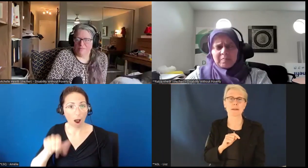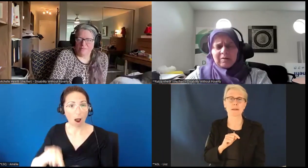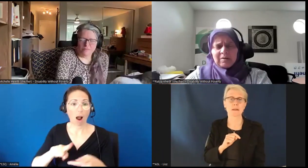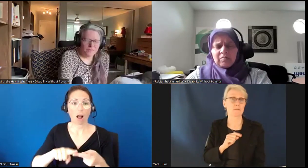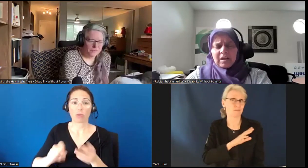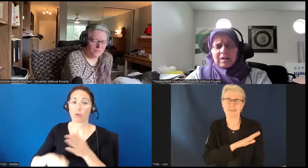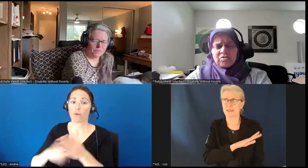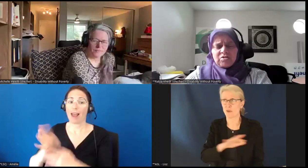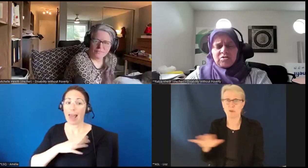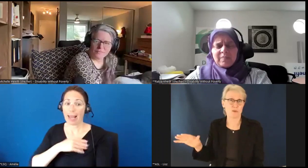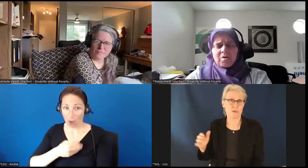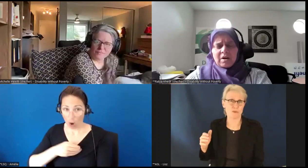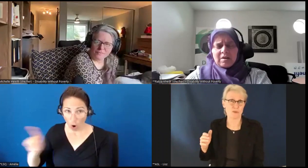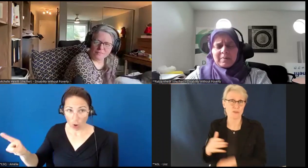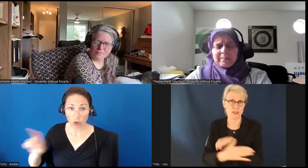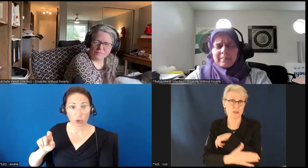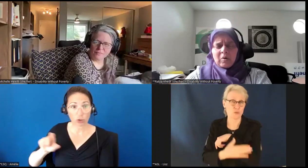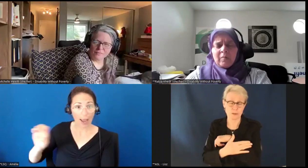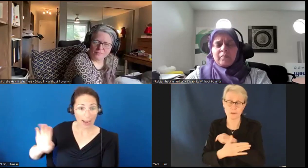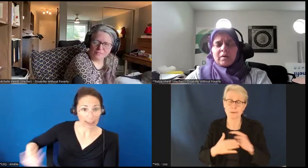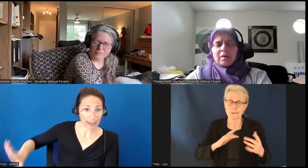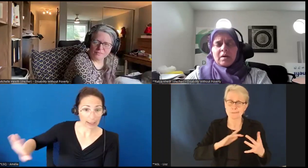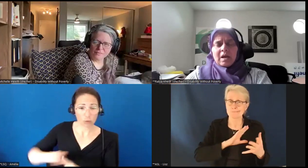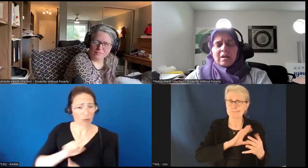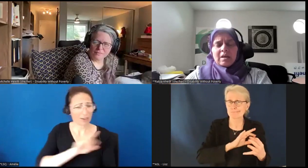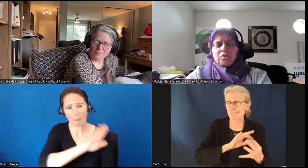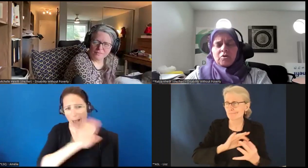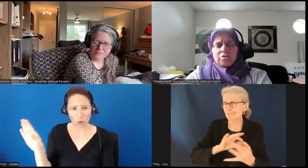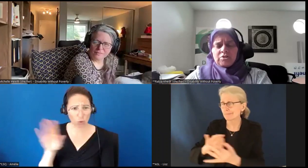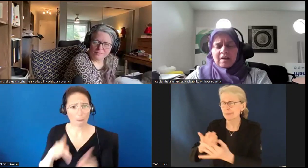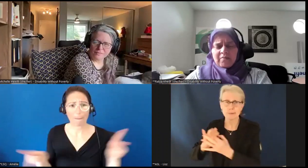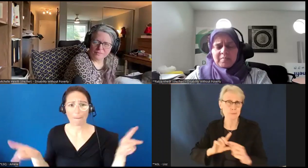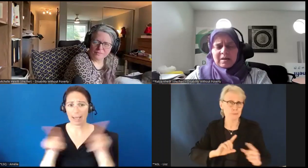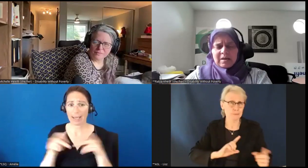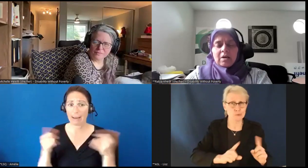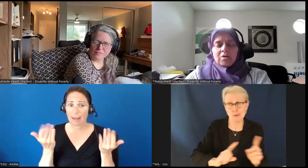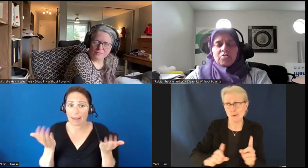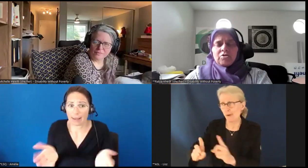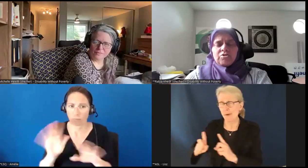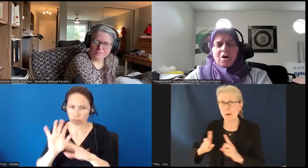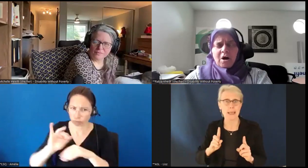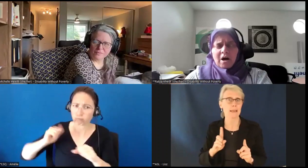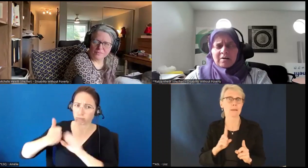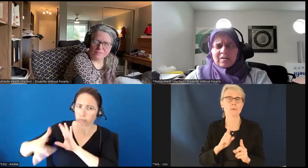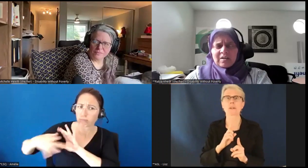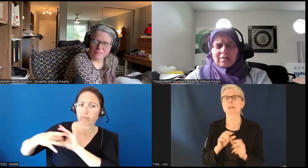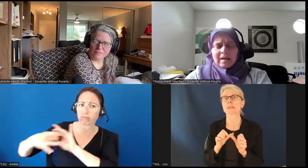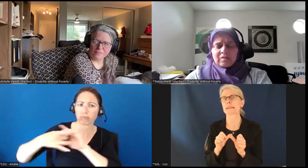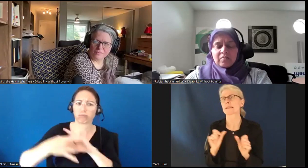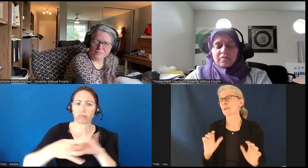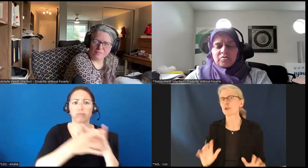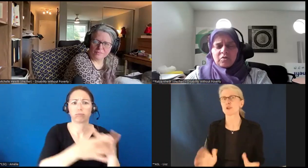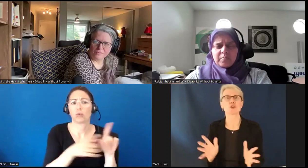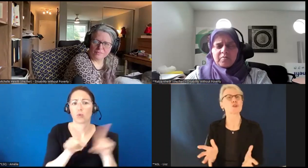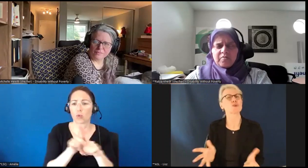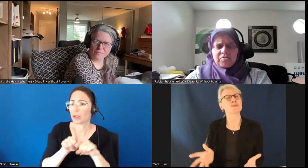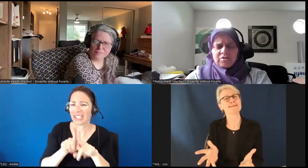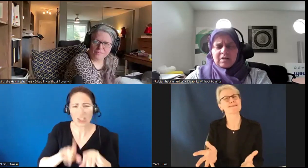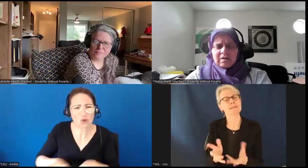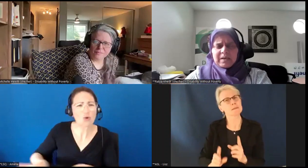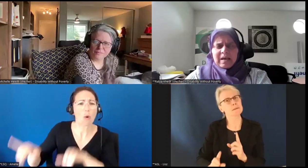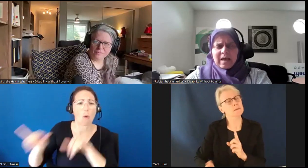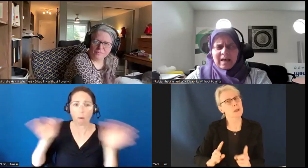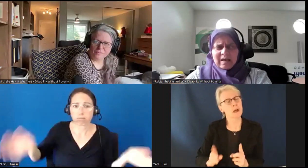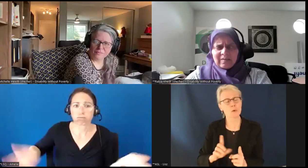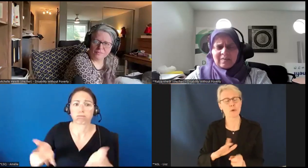whole country, building relationships, talking to people, and encouraging everybody to talk to their elected officials